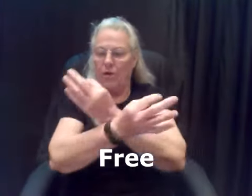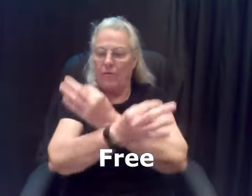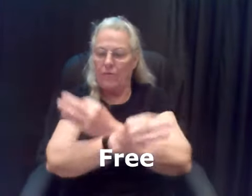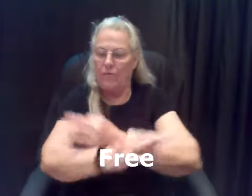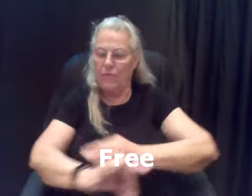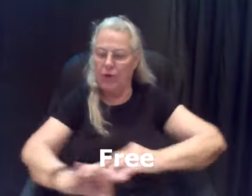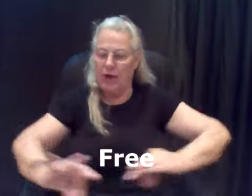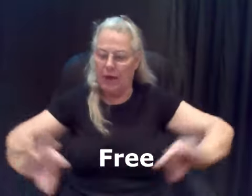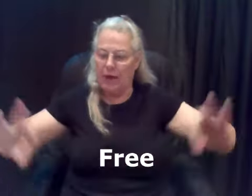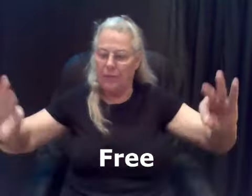Freely.